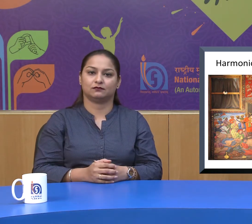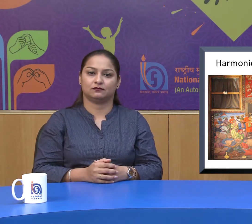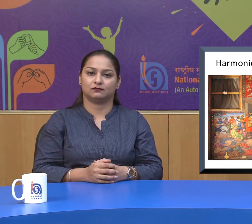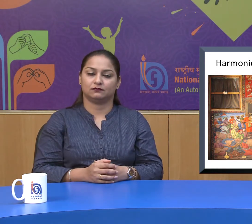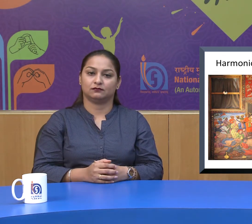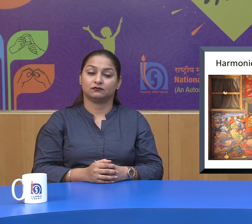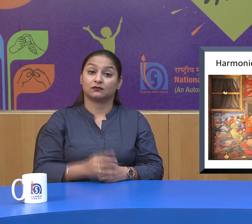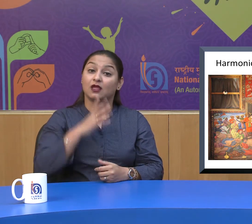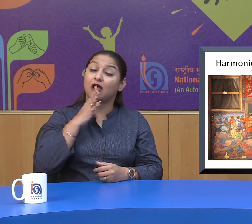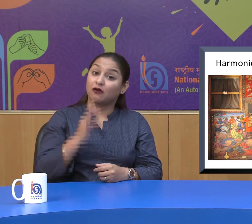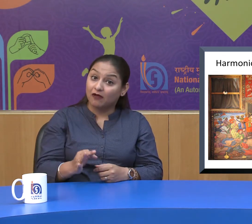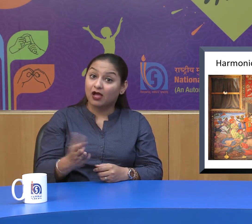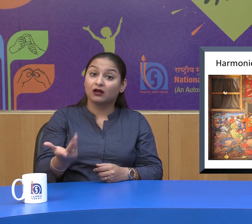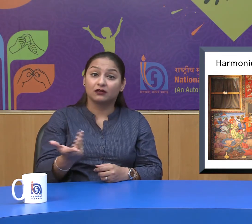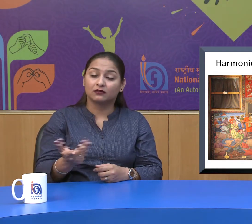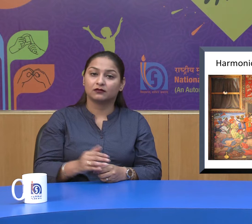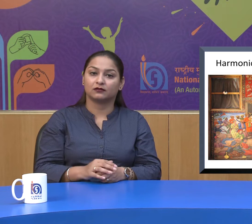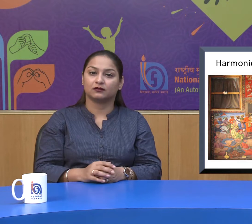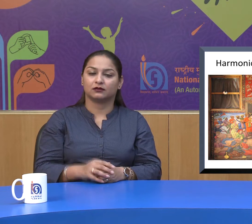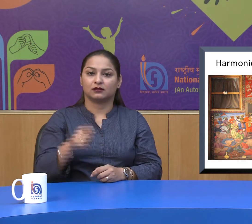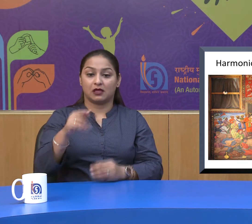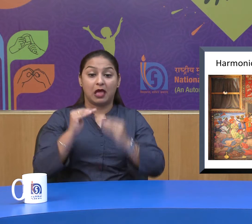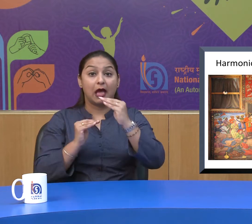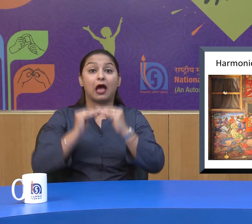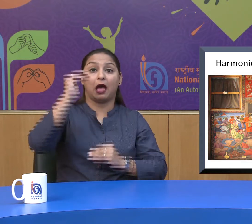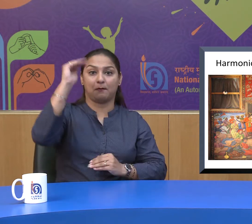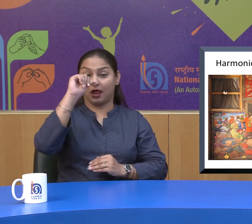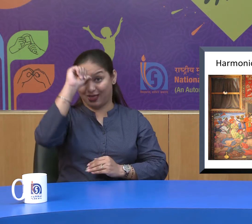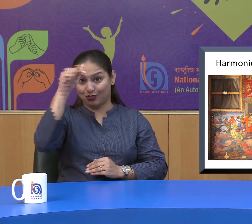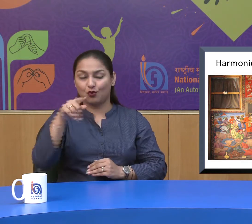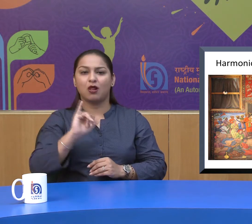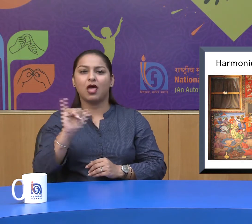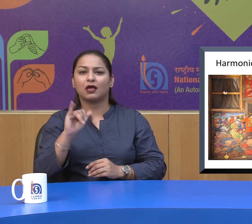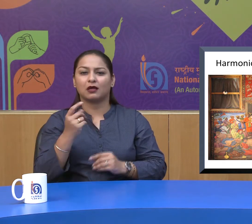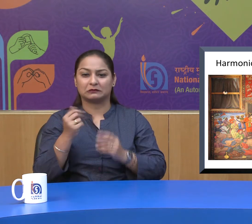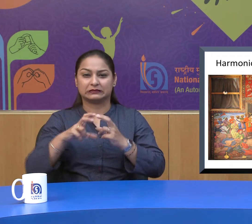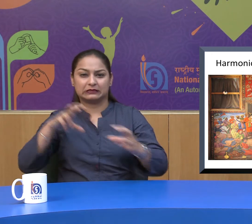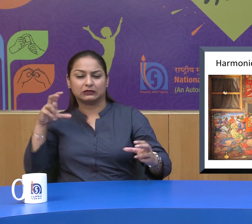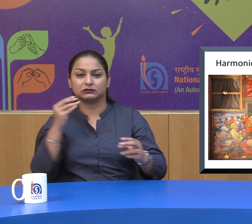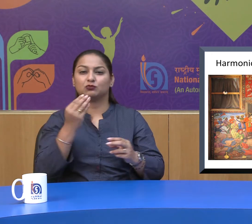In fact, the upper class Hindus and Muslims